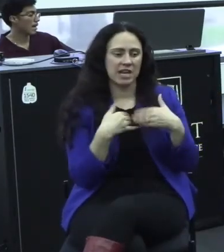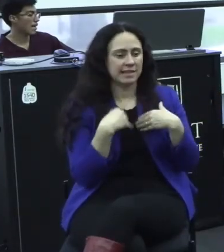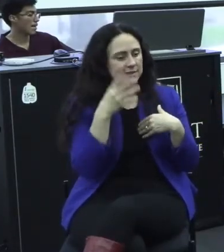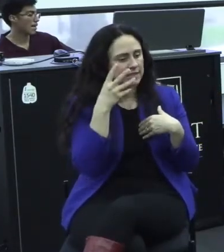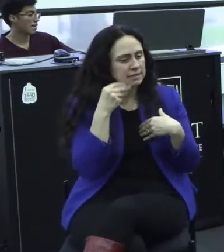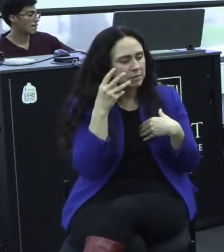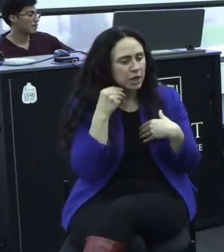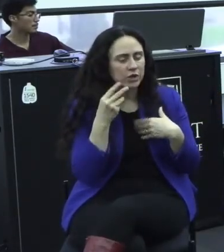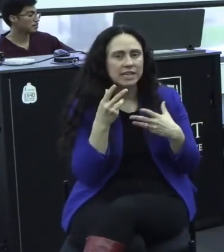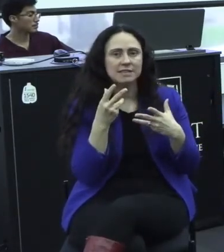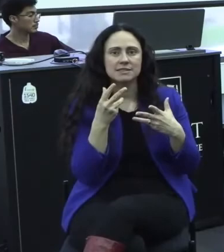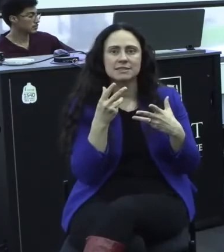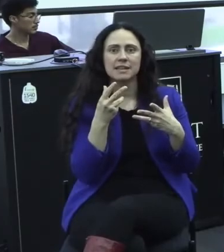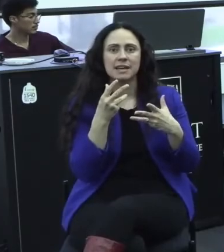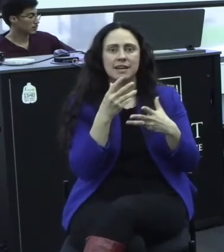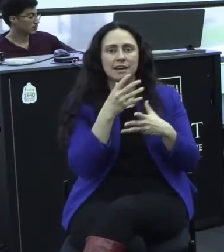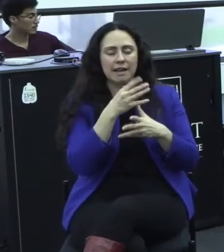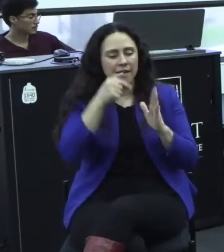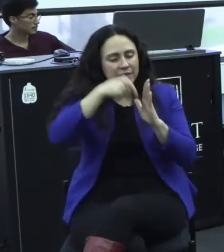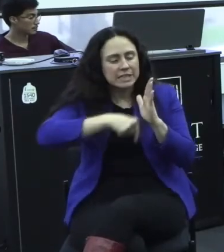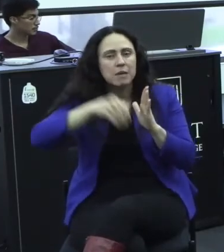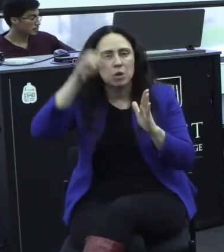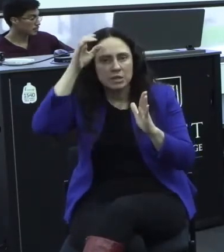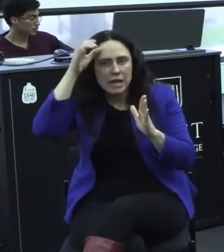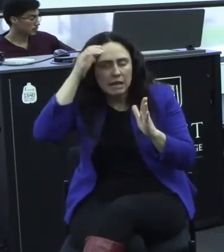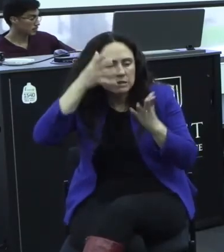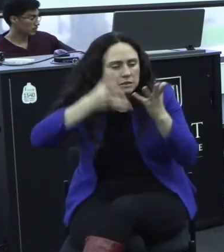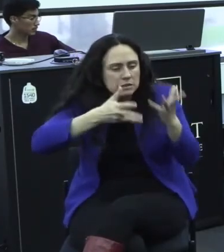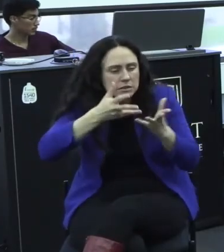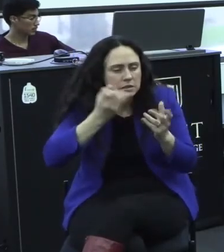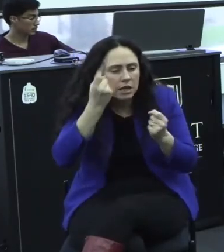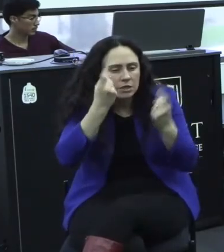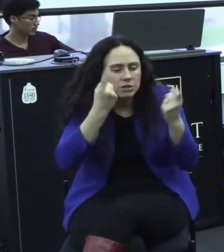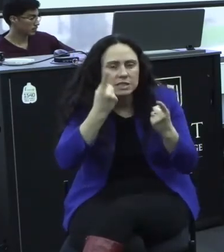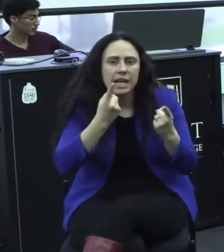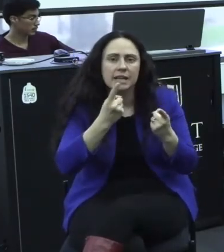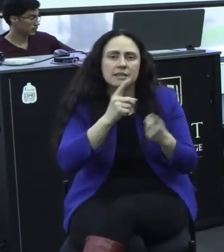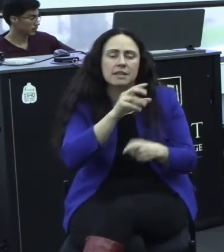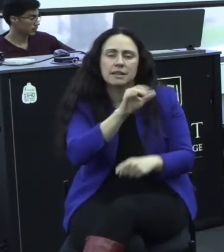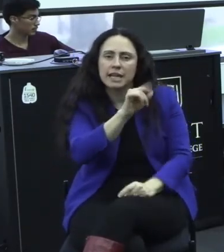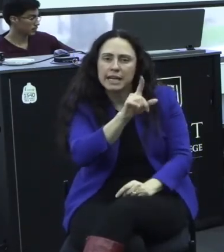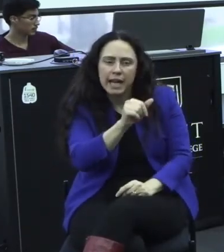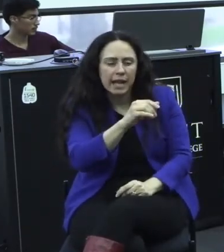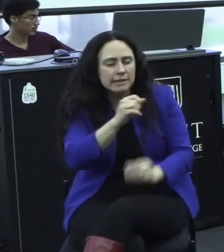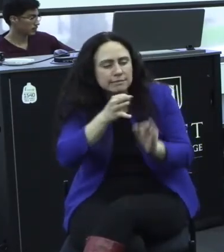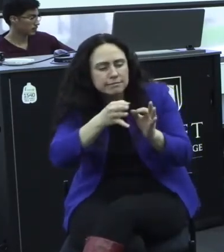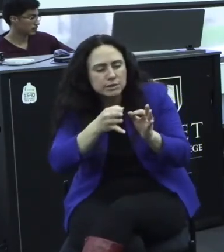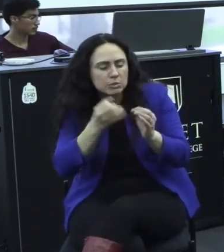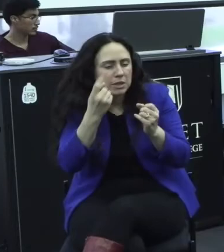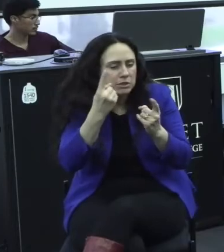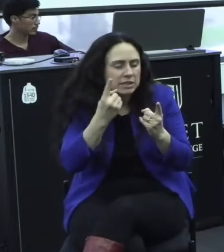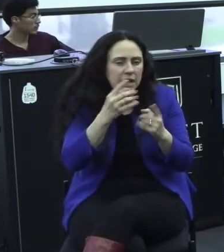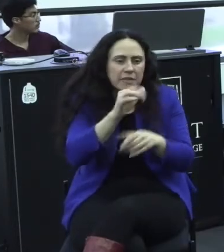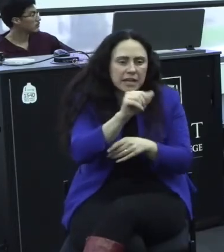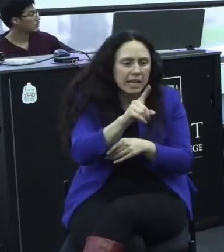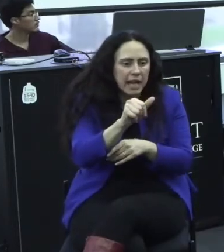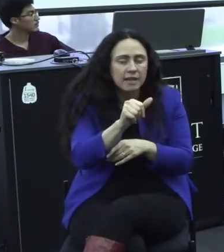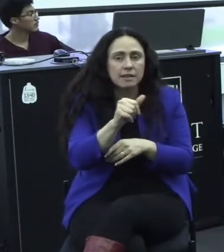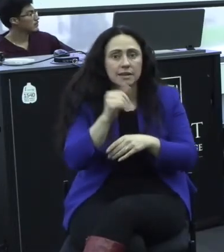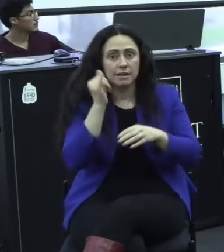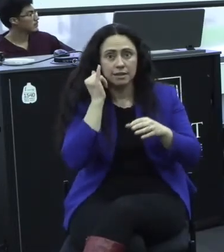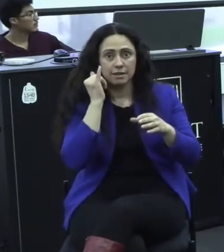experience and the deeper knowledge to understand and interpret the ADA, if you have